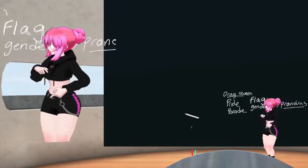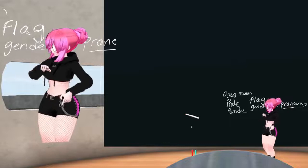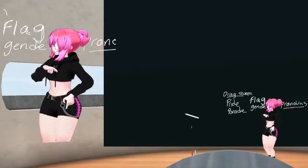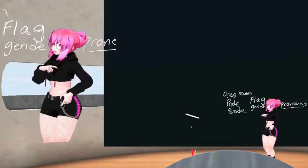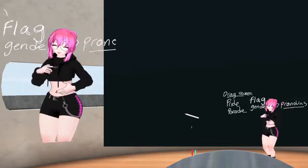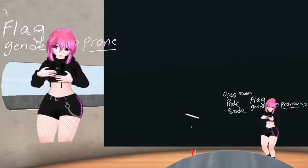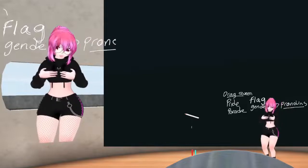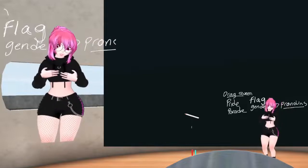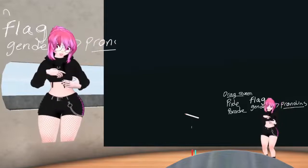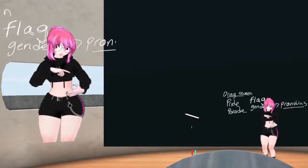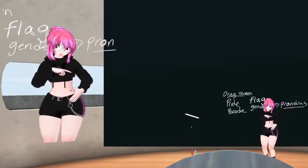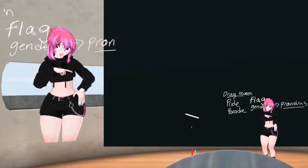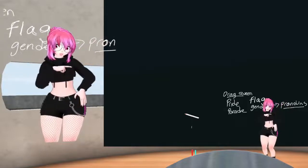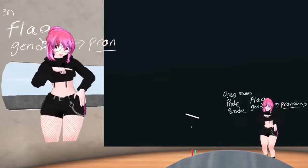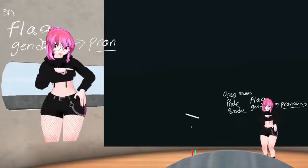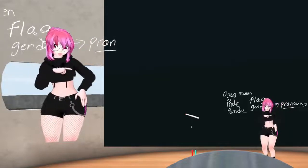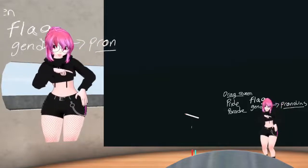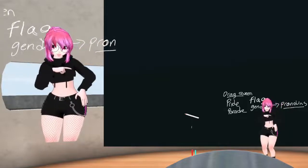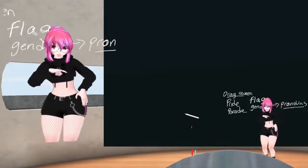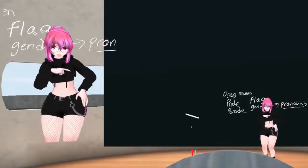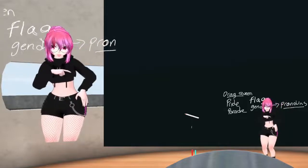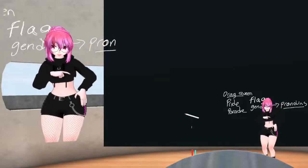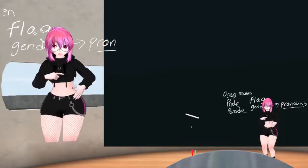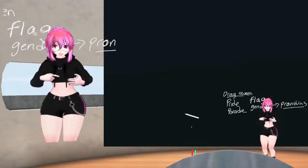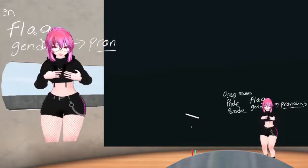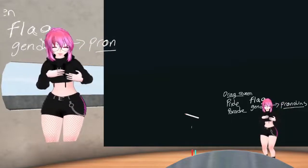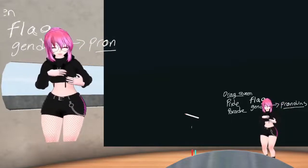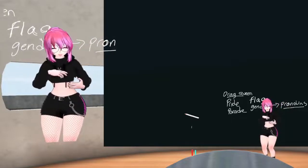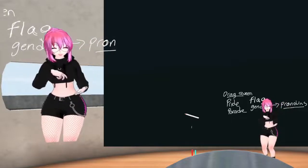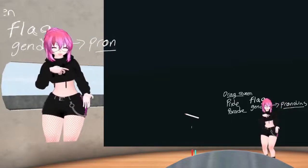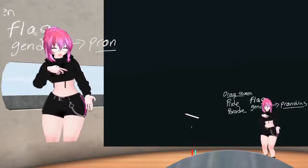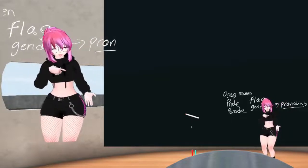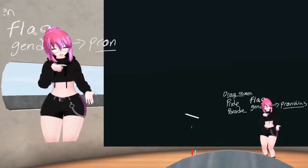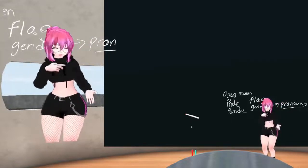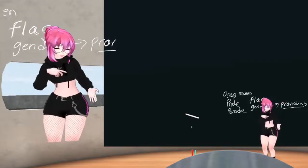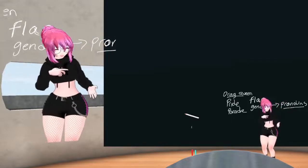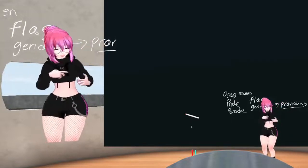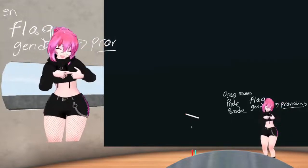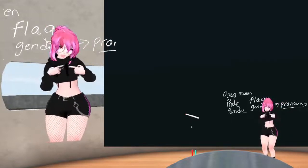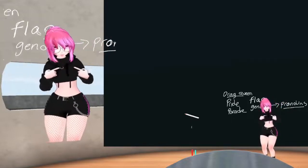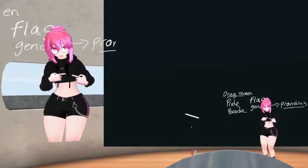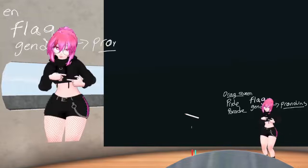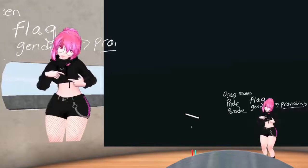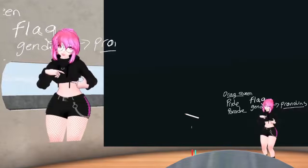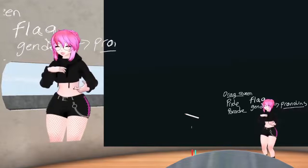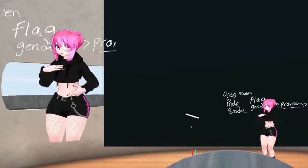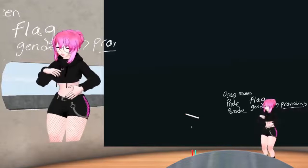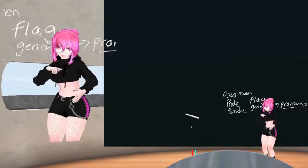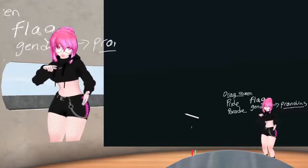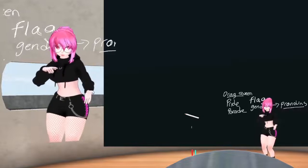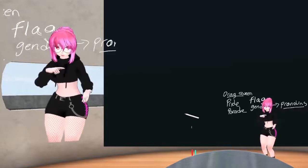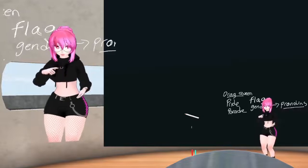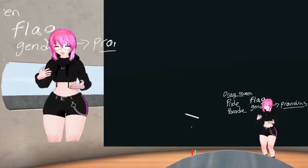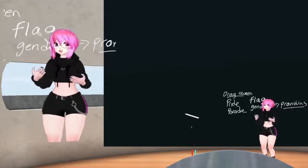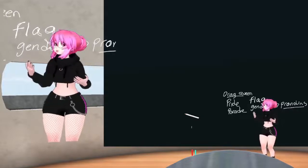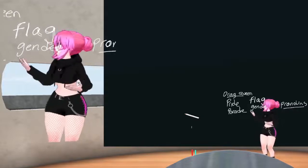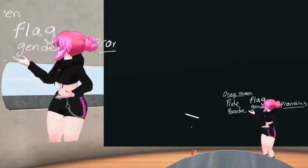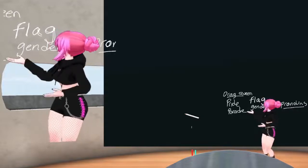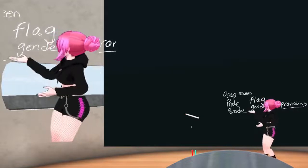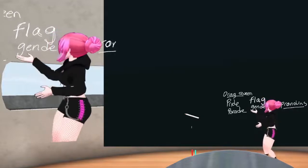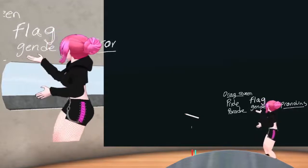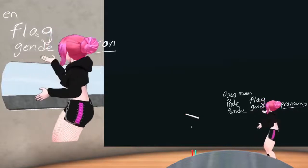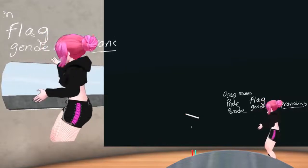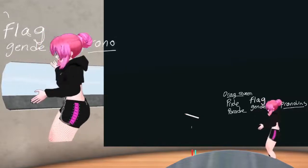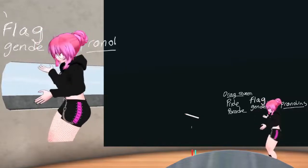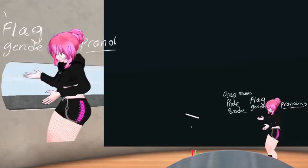signs. And I usually, personally, what I do is gender on the chest, because I just feel like it's like, it's about your personality, it's about your heart, it's about how you feel. And